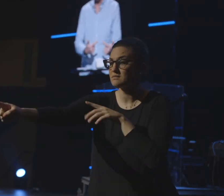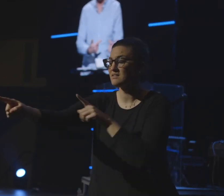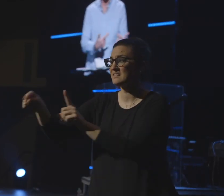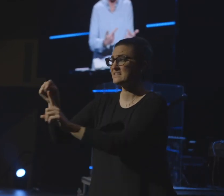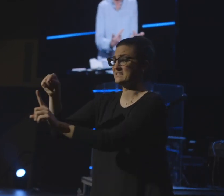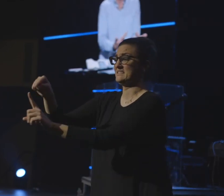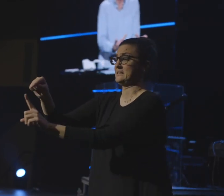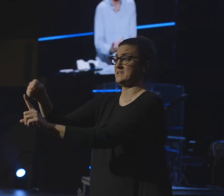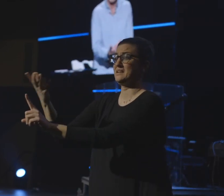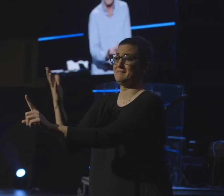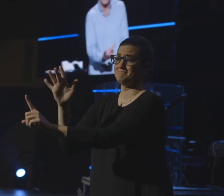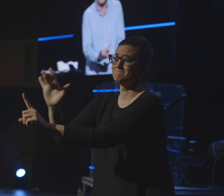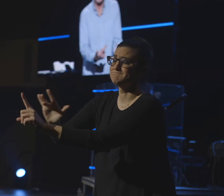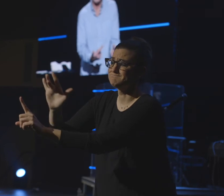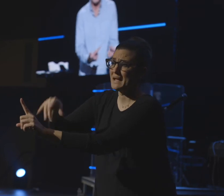Sarah was her